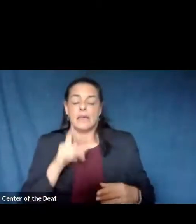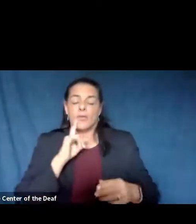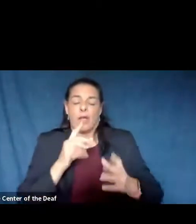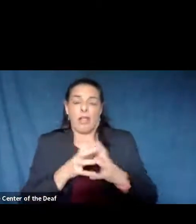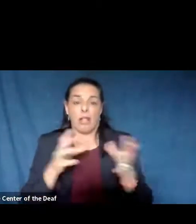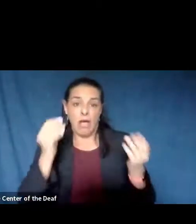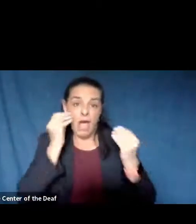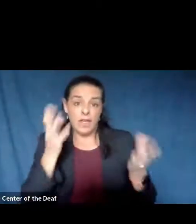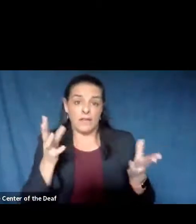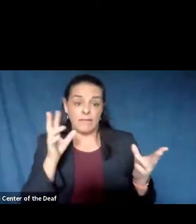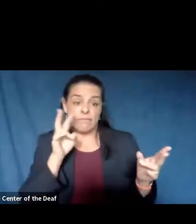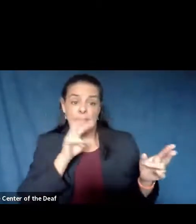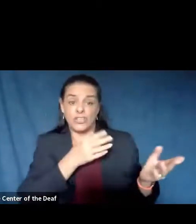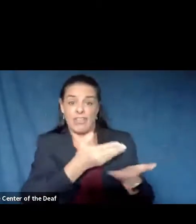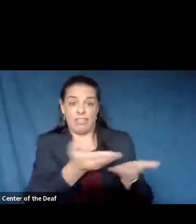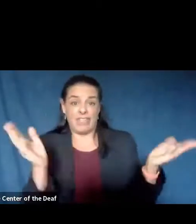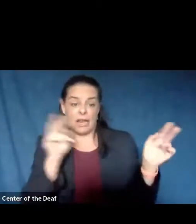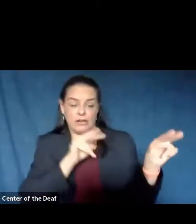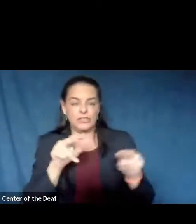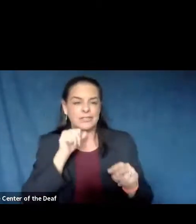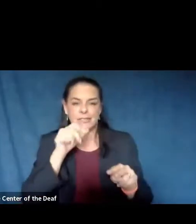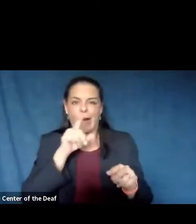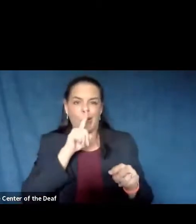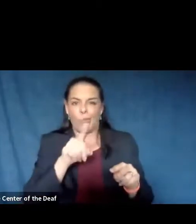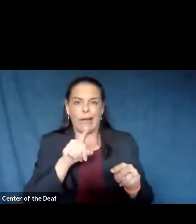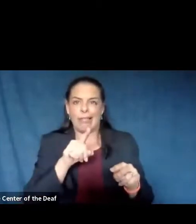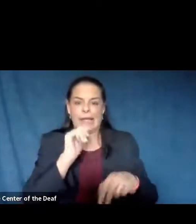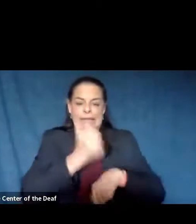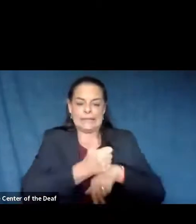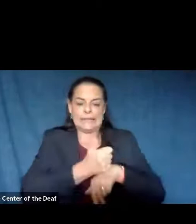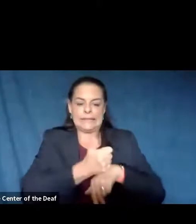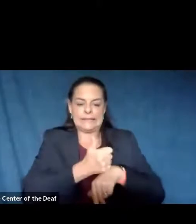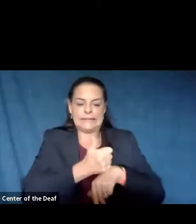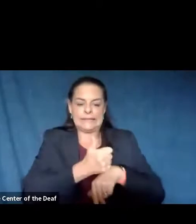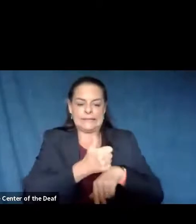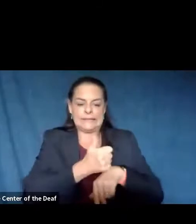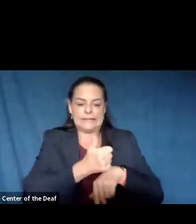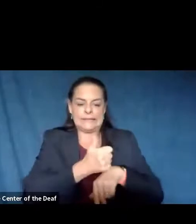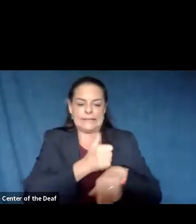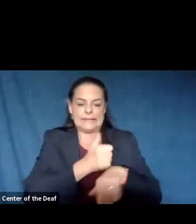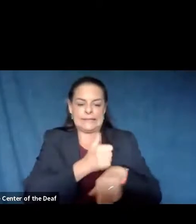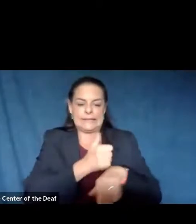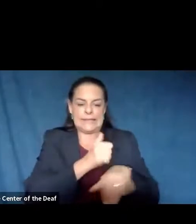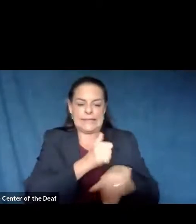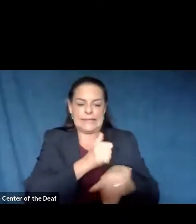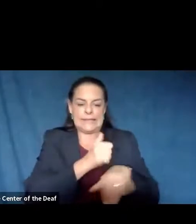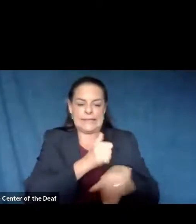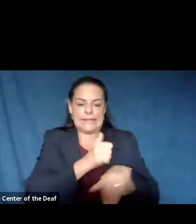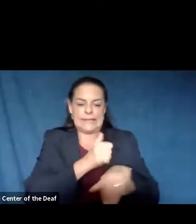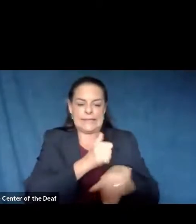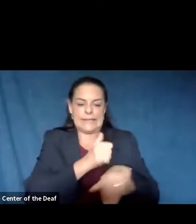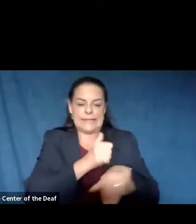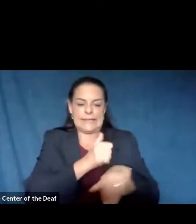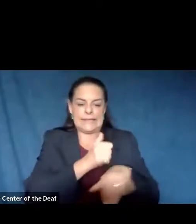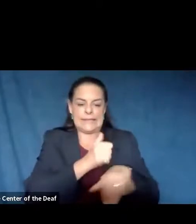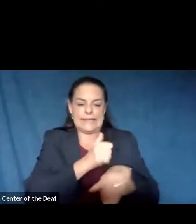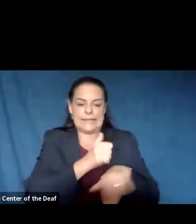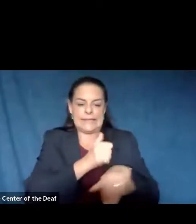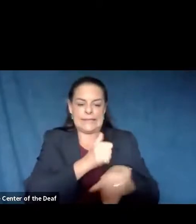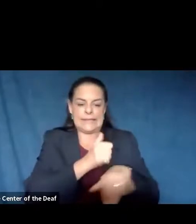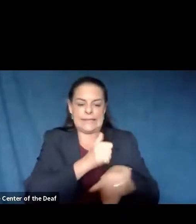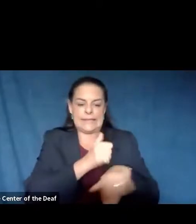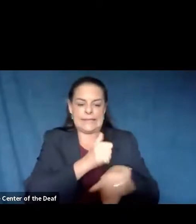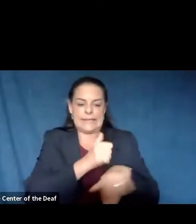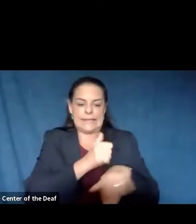there. There's not really a set standard for what this looks like right now. So all the